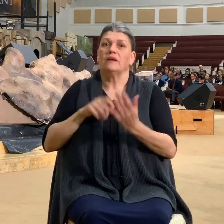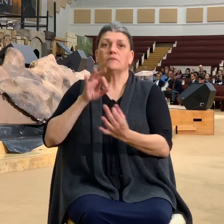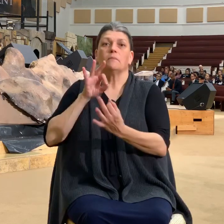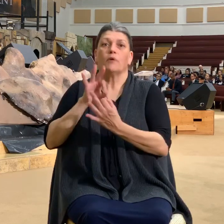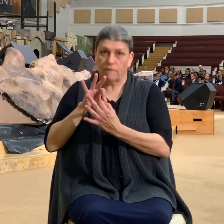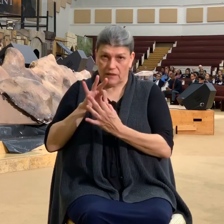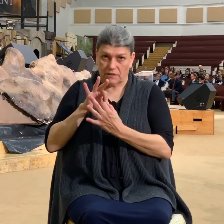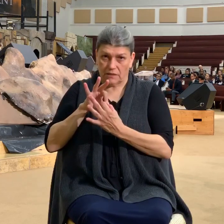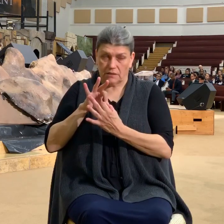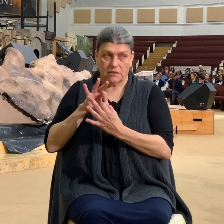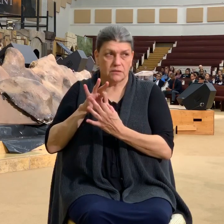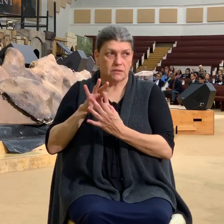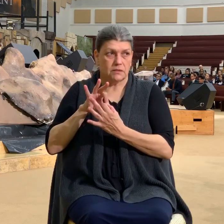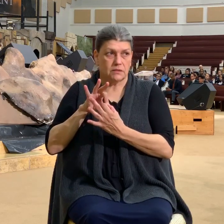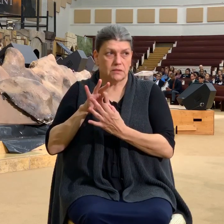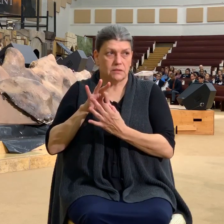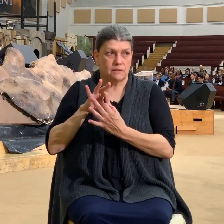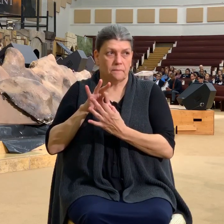perfect.